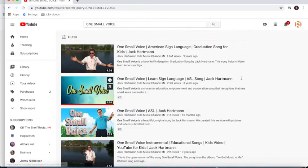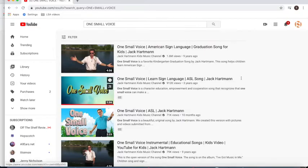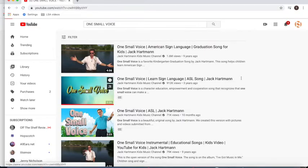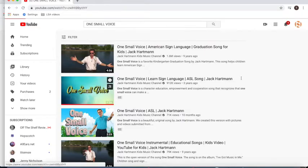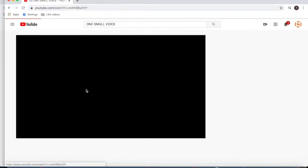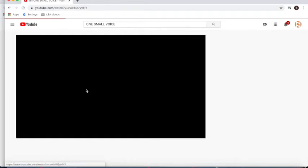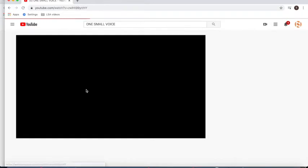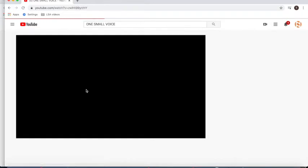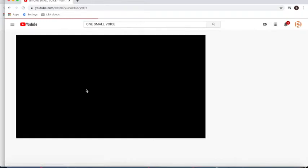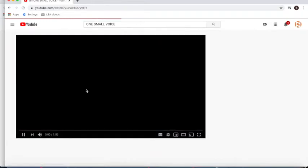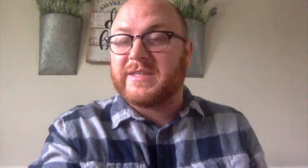One Small Voice.